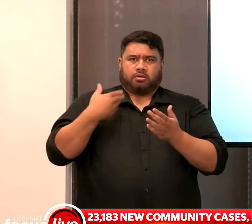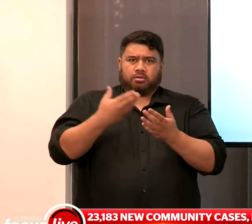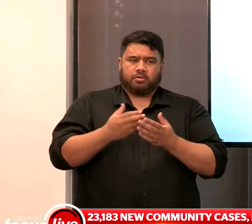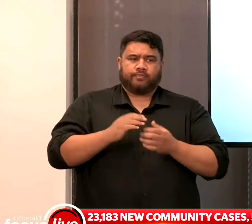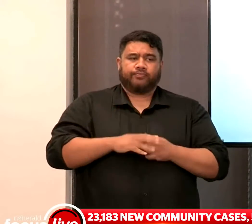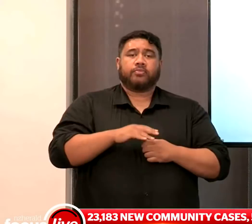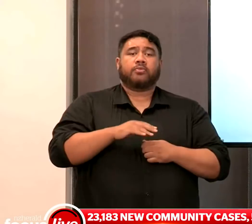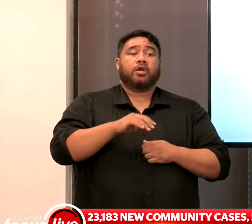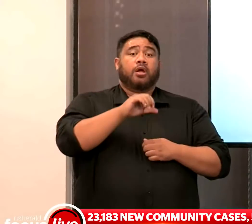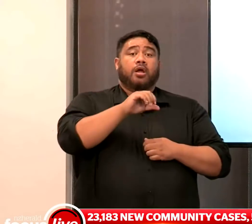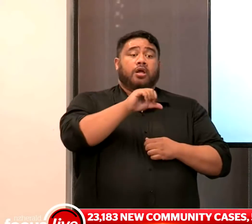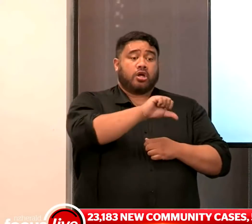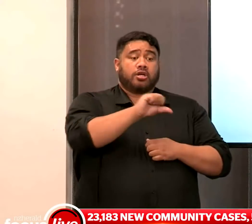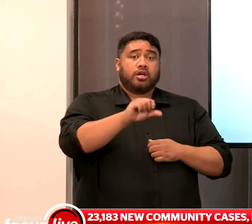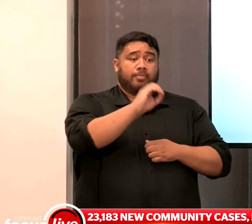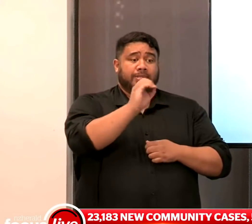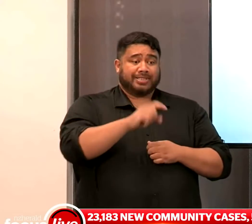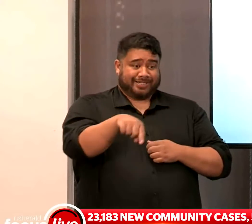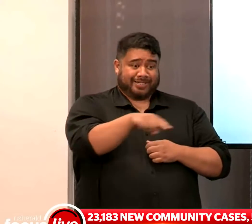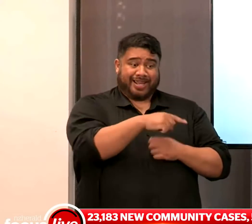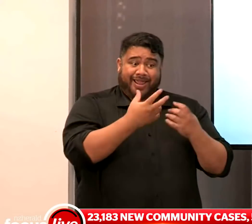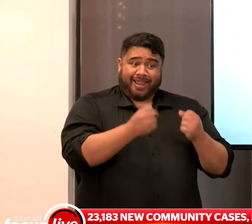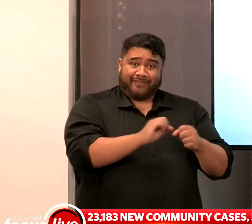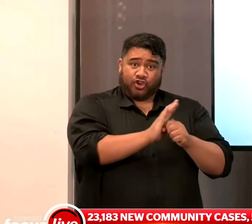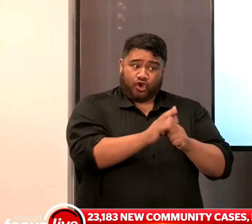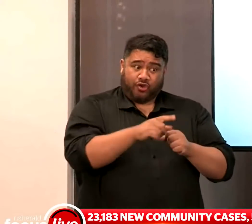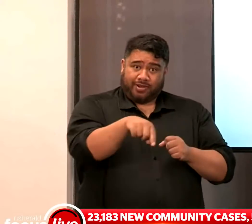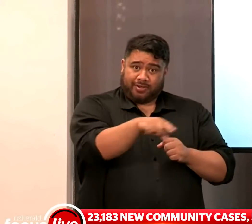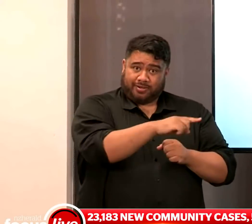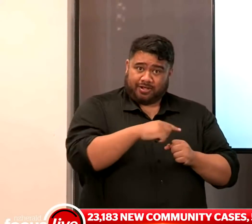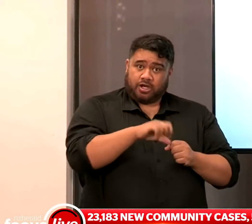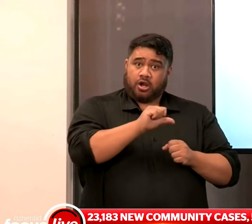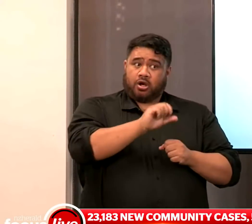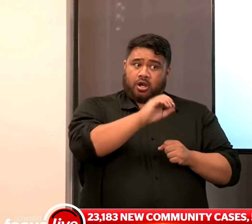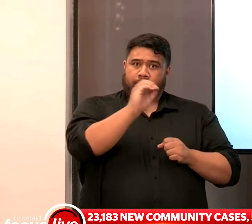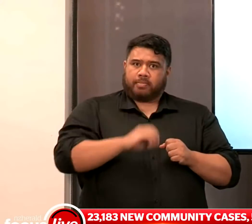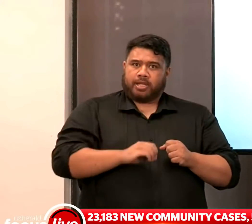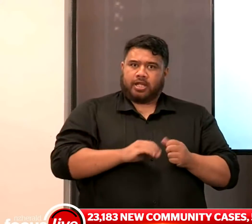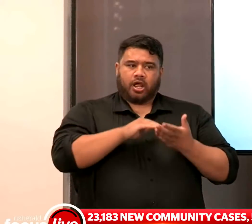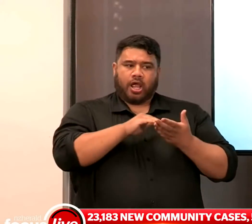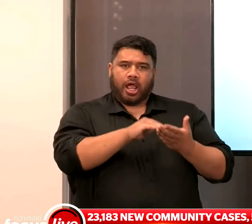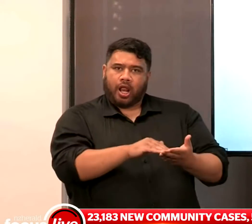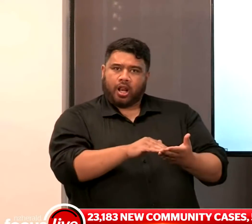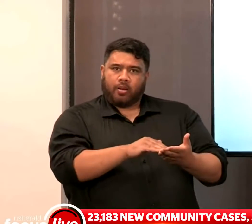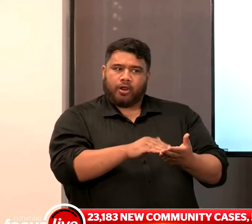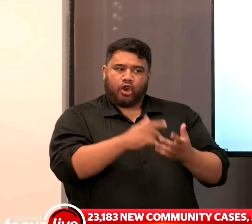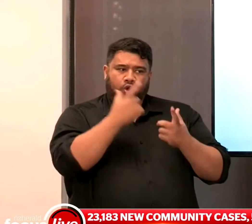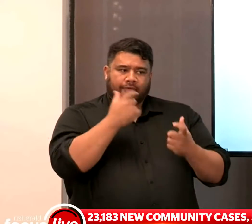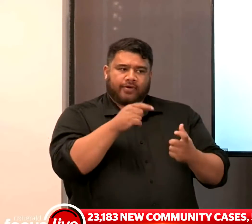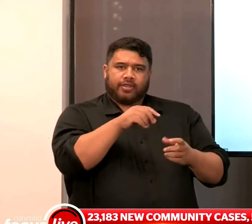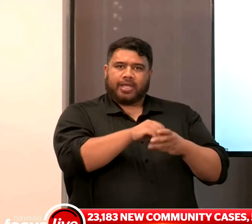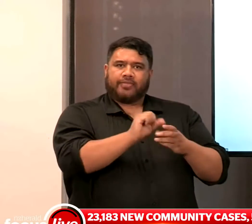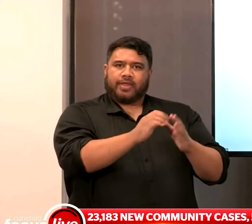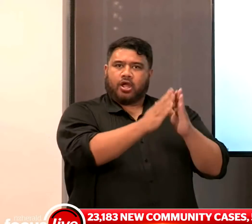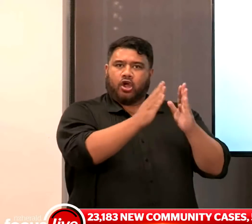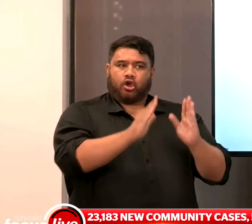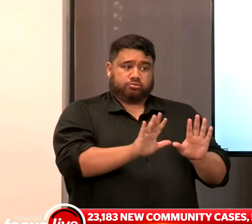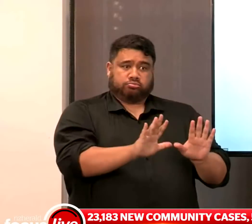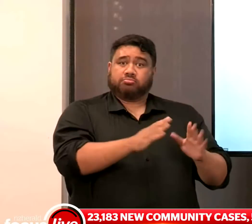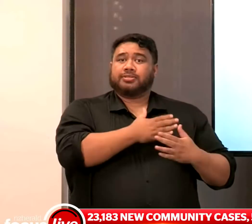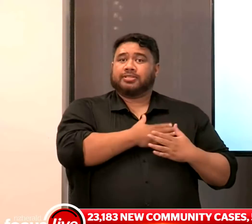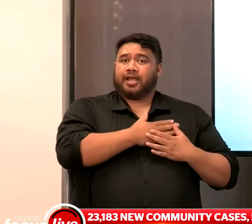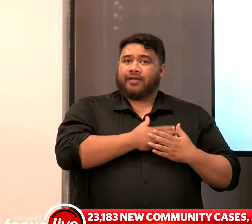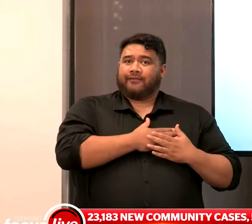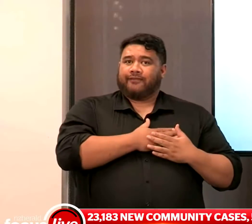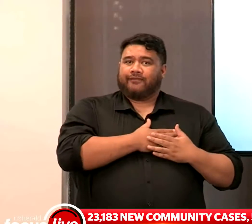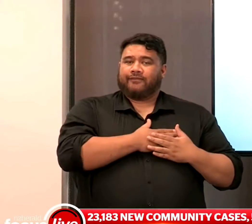of people with COVID are being safely cared for and isolating in the community. In my experience